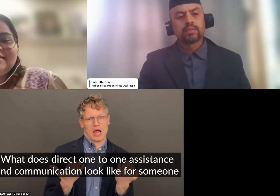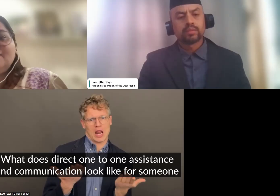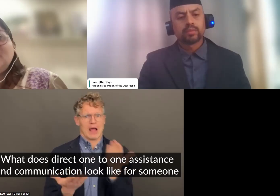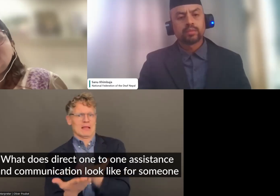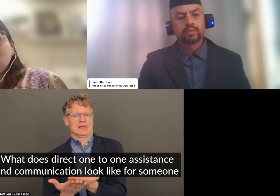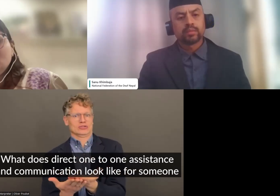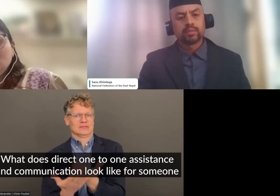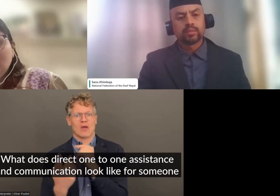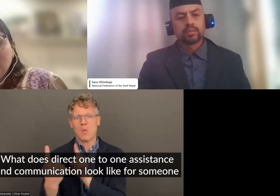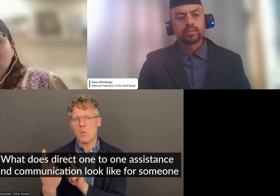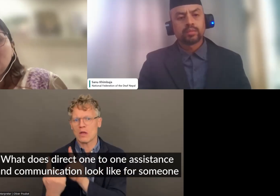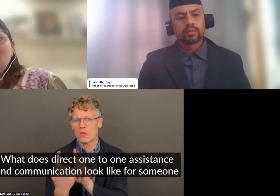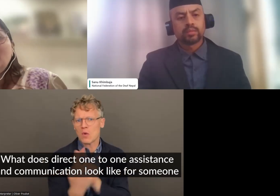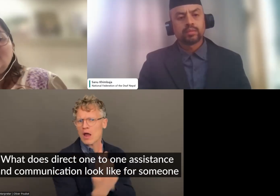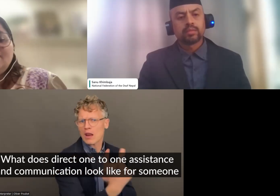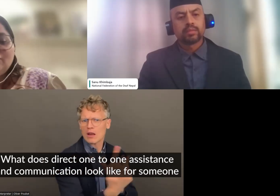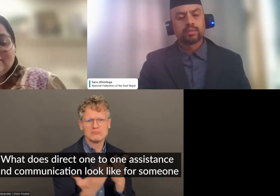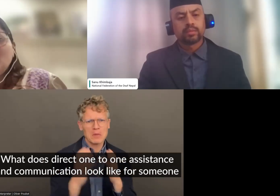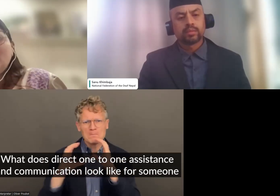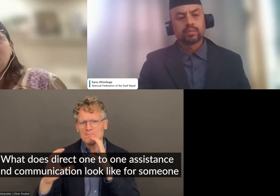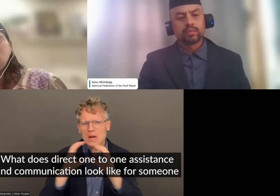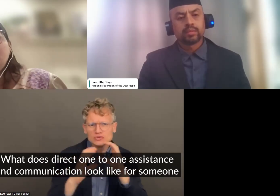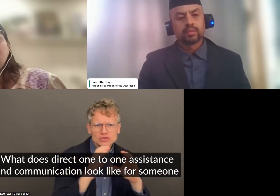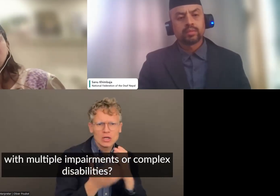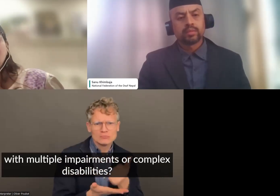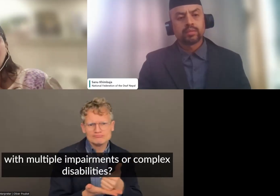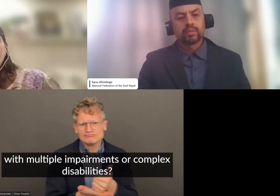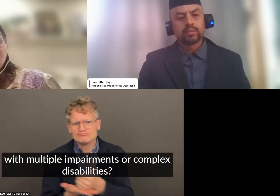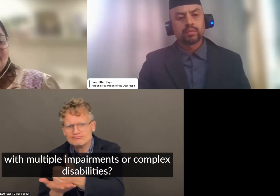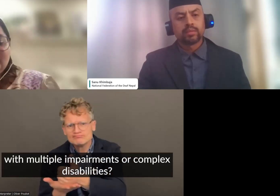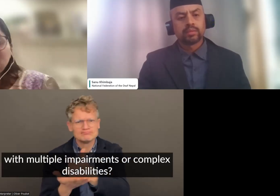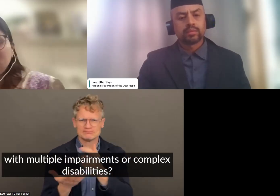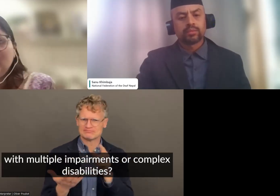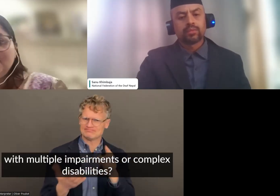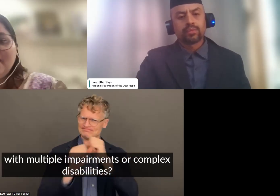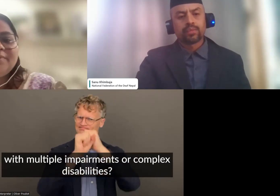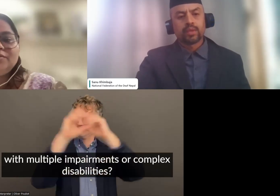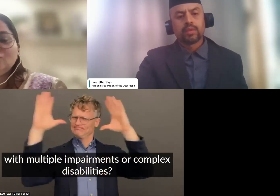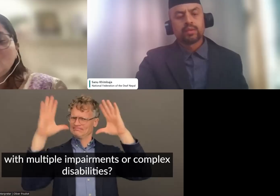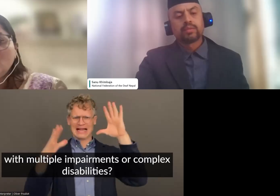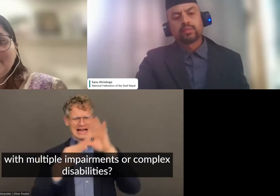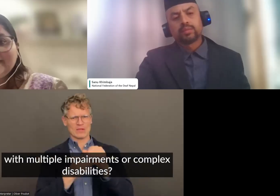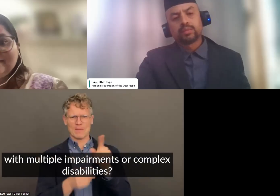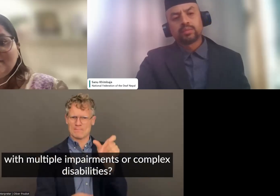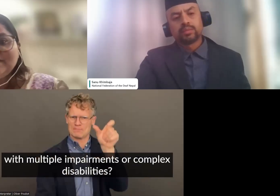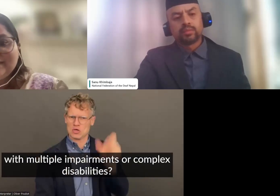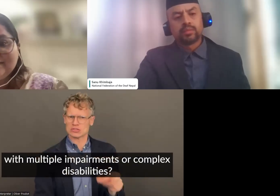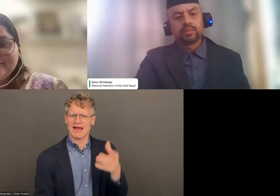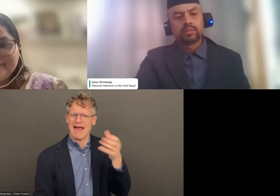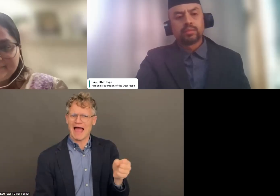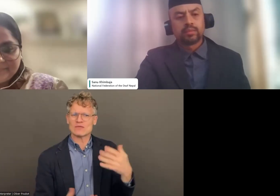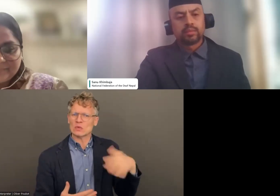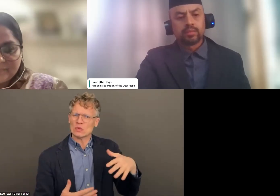assistance and communication look like for someone with multiple impairments or complex